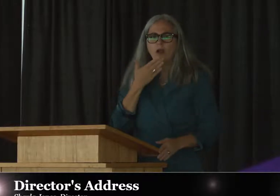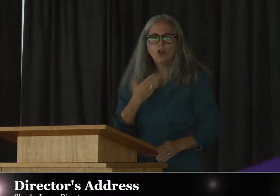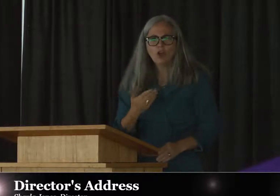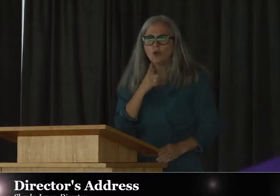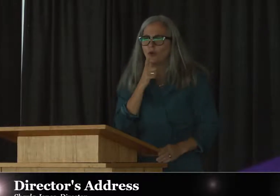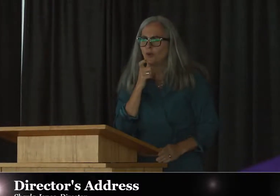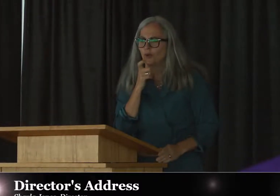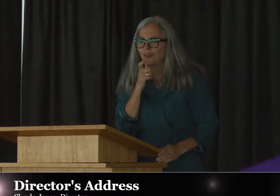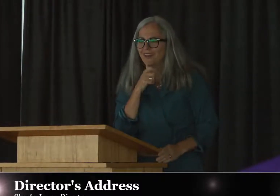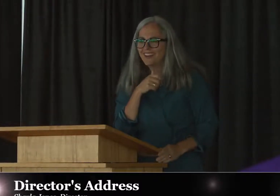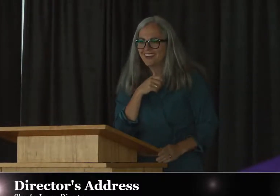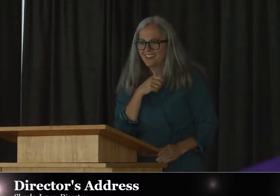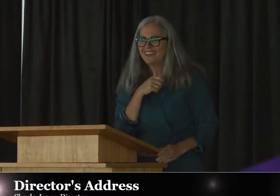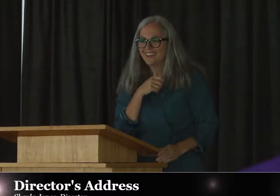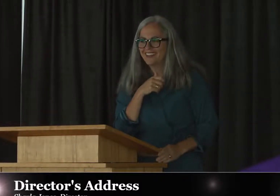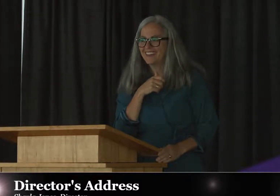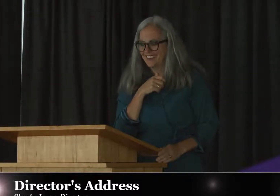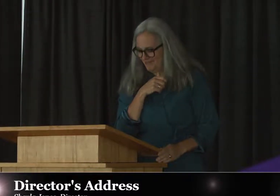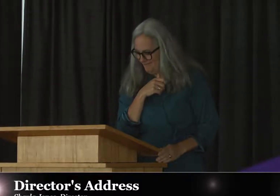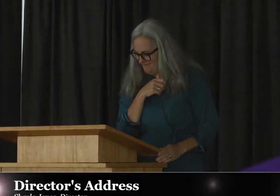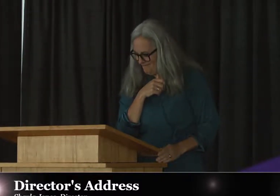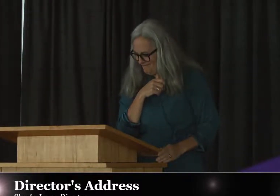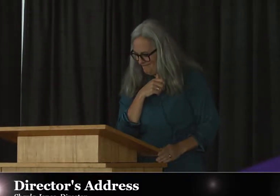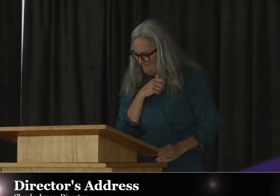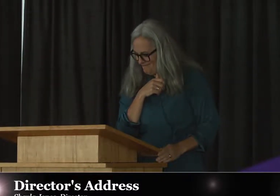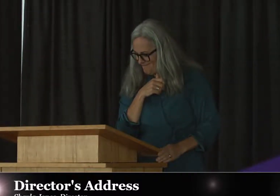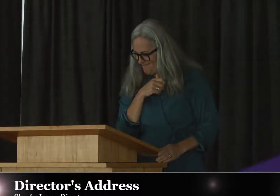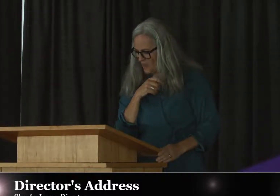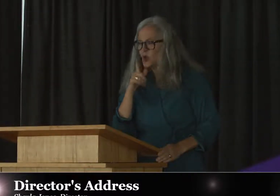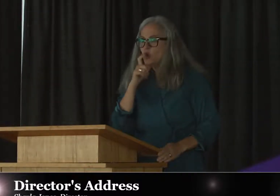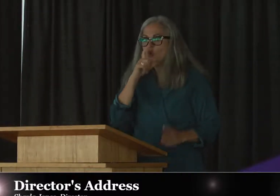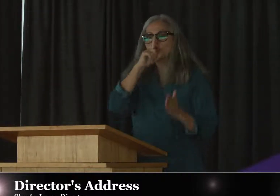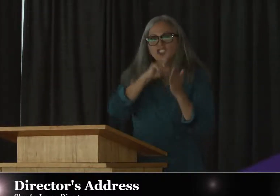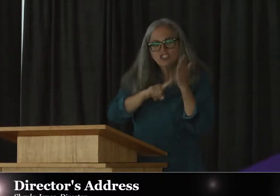When you weren't feeling well, who gave you medicine and gave you care?